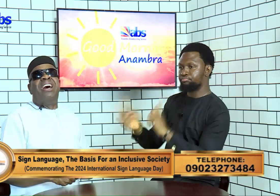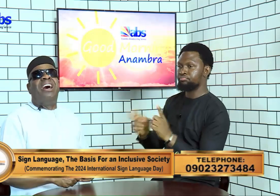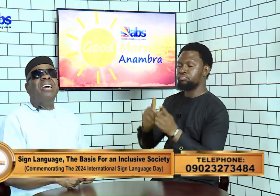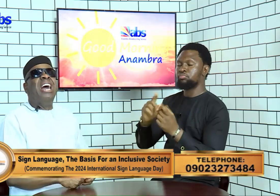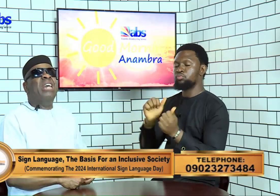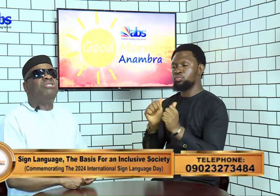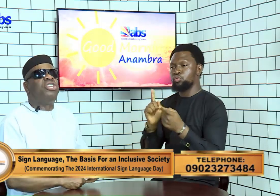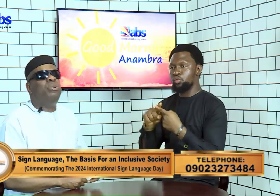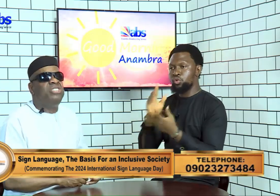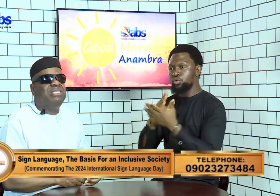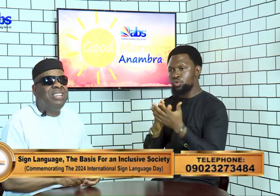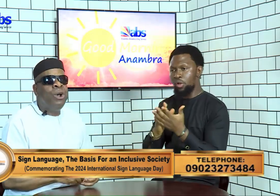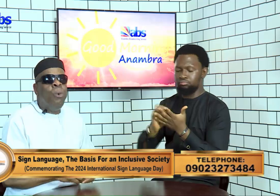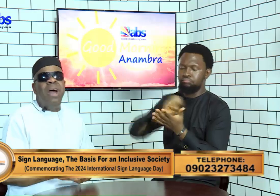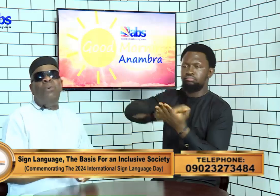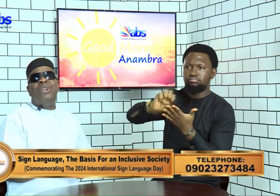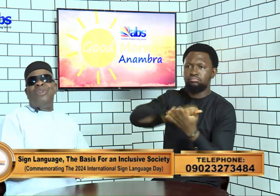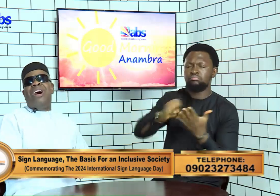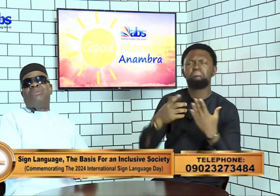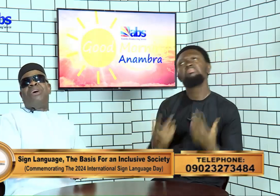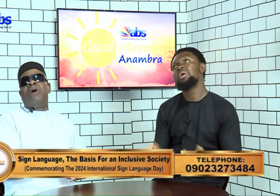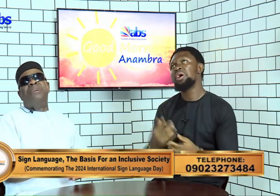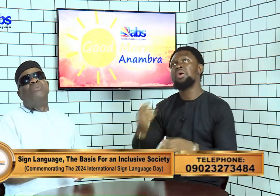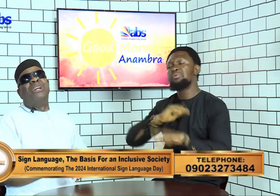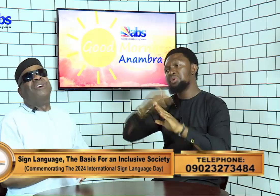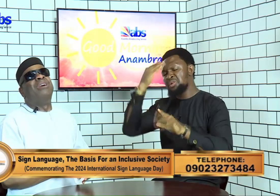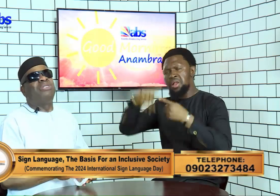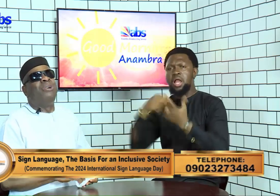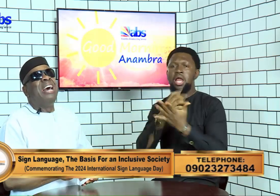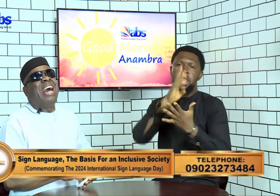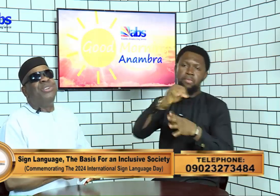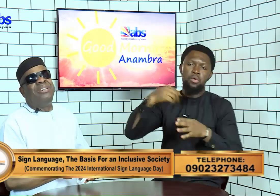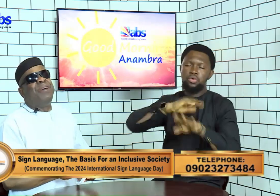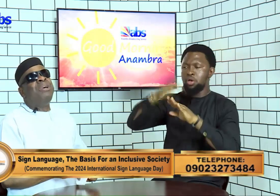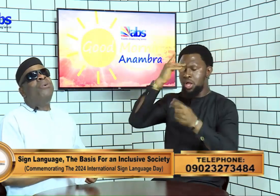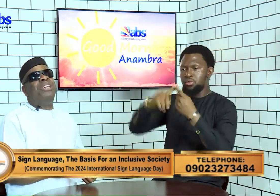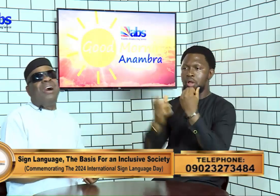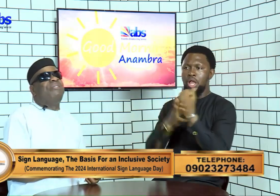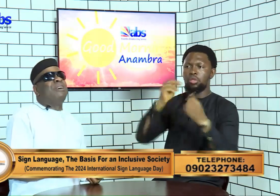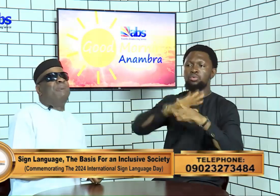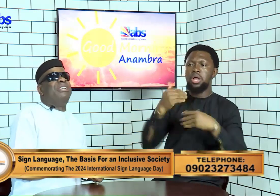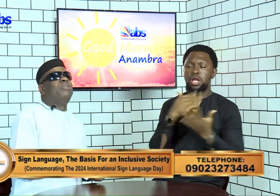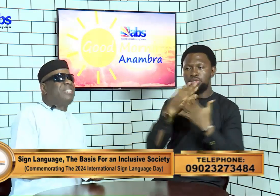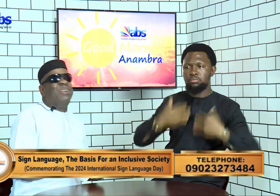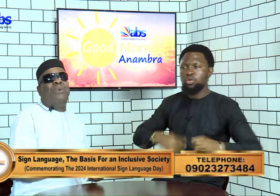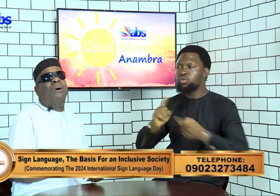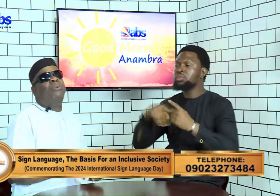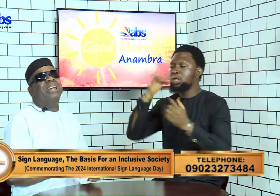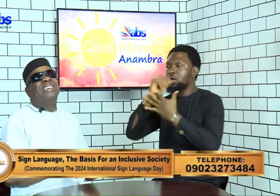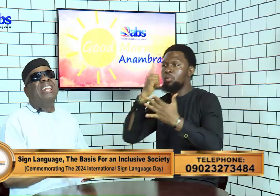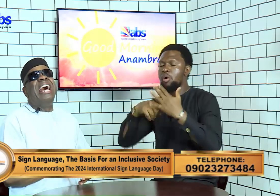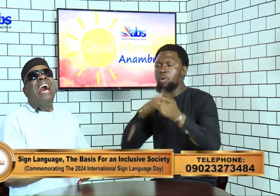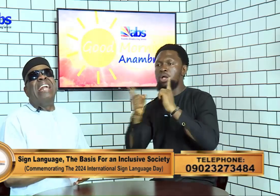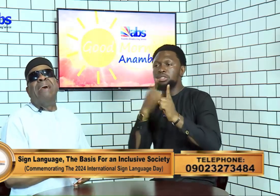with excuses. Well, we don't know how to help them. We don't know how to handle them. We don't have somebody to tell them what